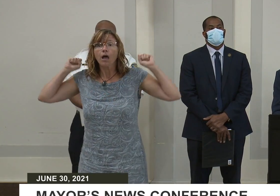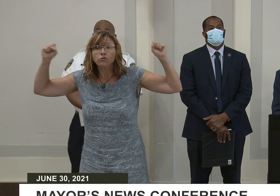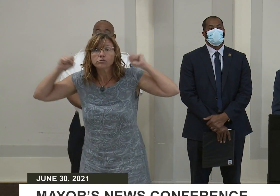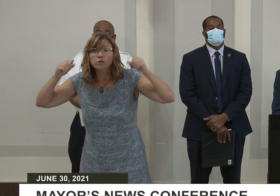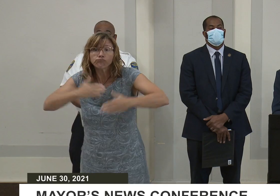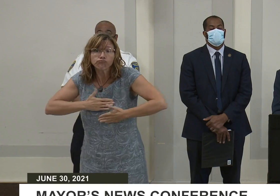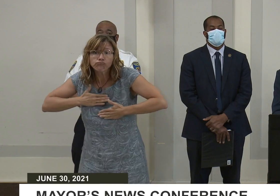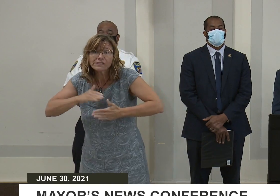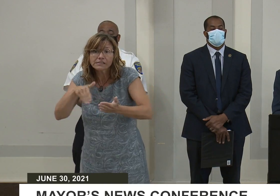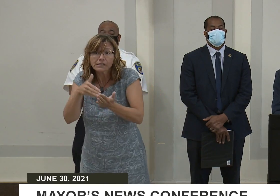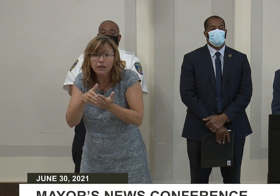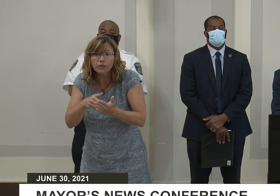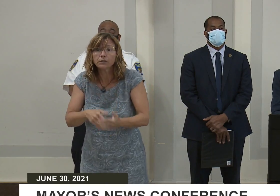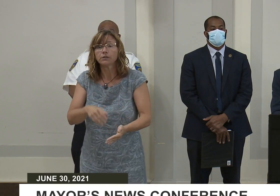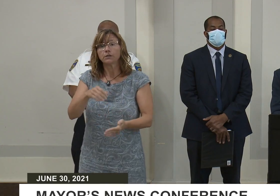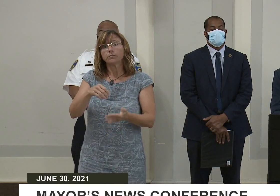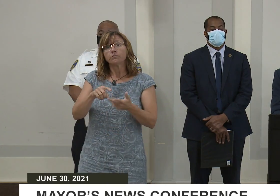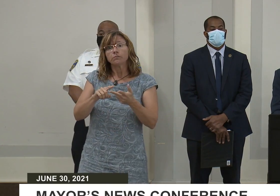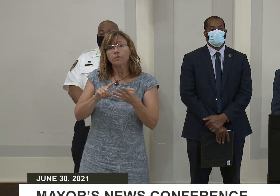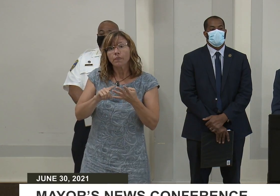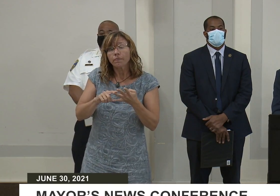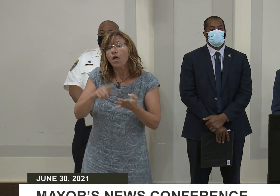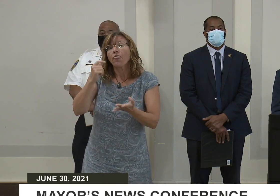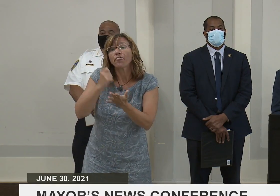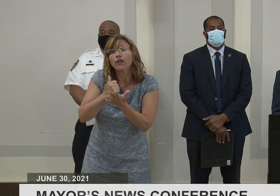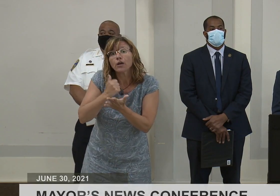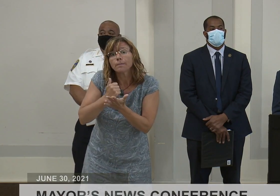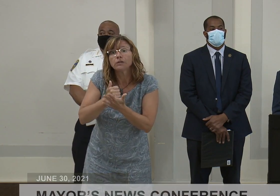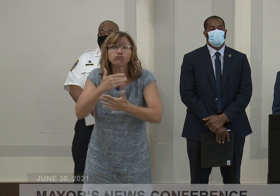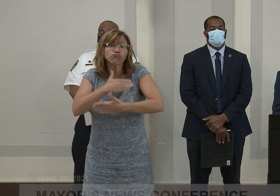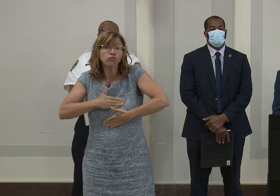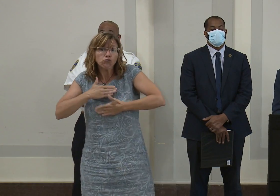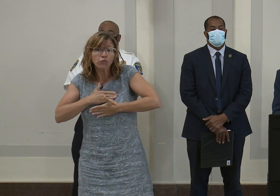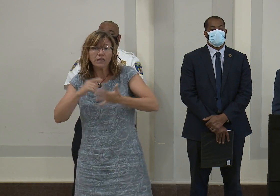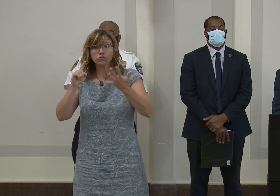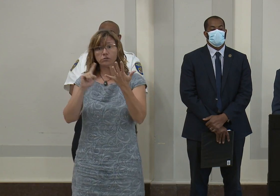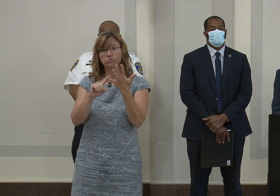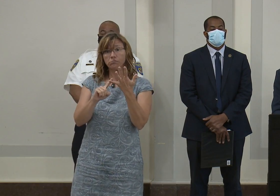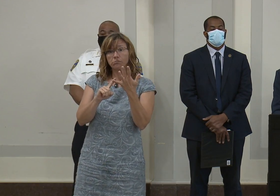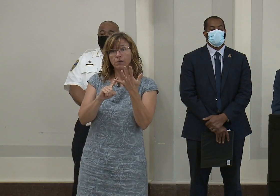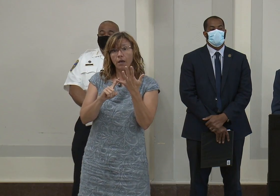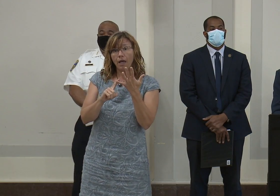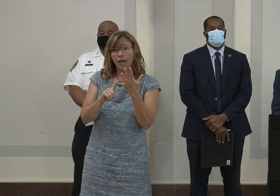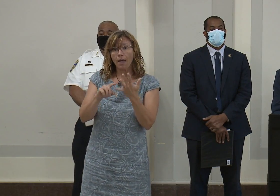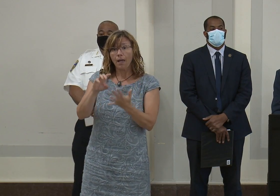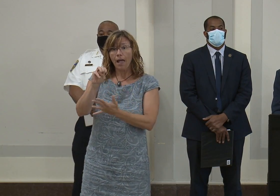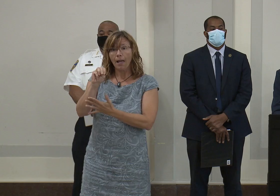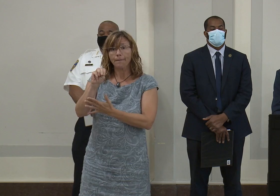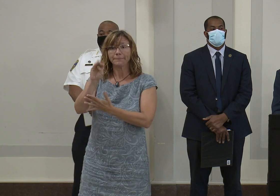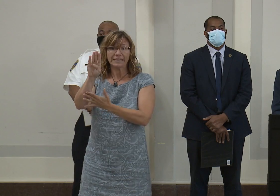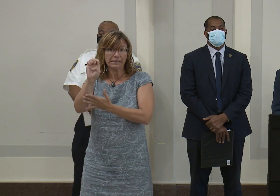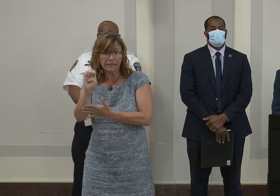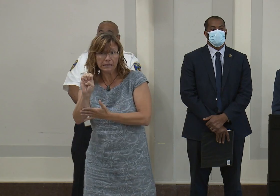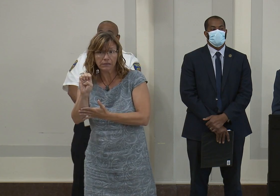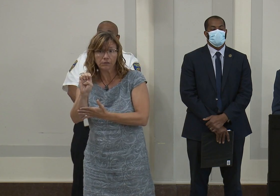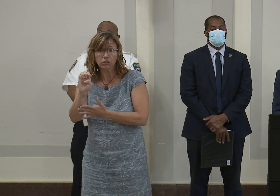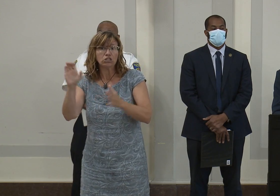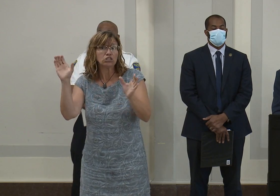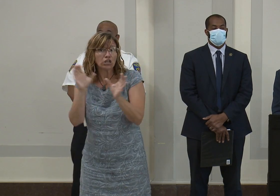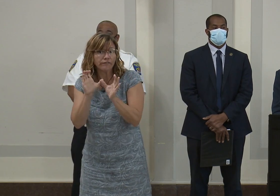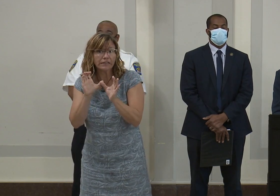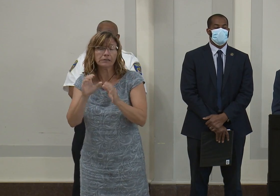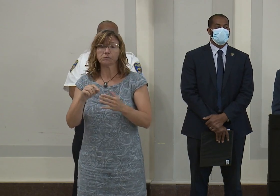division and therapeutic recreation, our NBE and WBE certification applications, the Mayor's Office of Employment